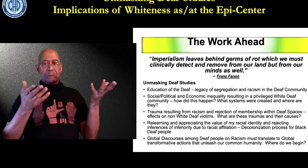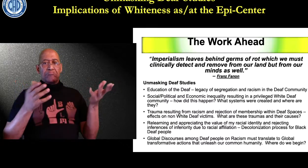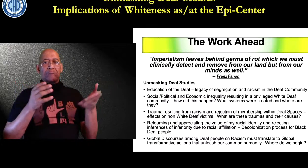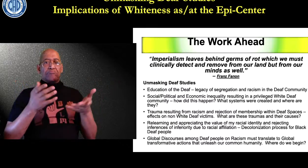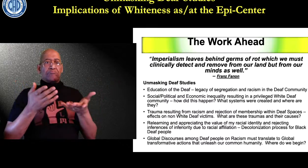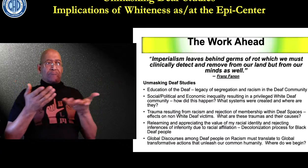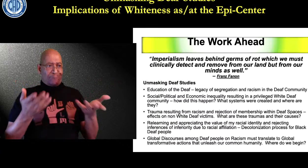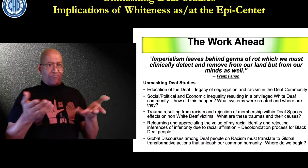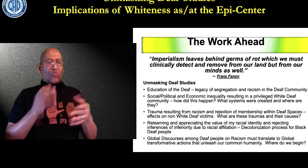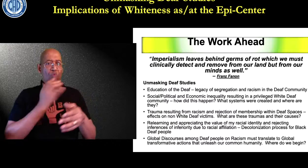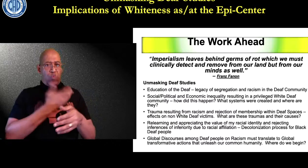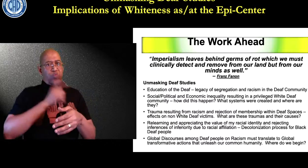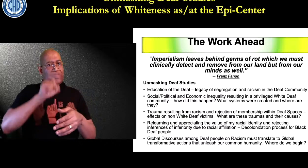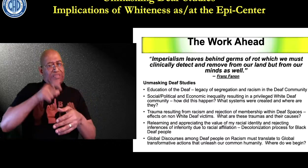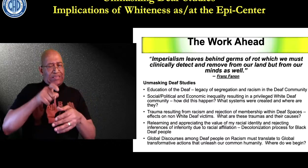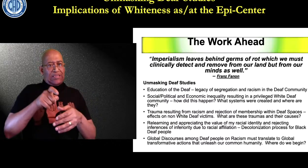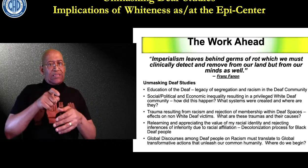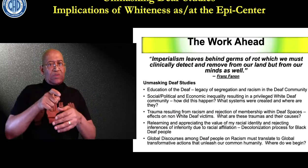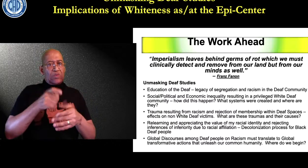And that hasn't been discussed yet.